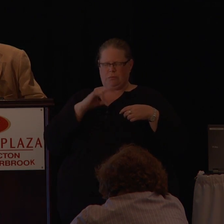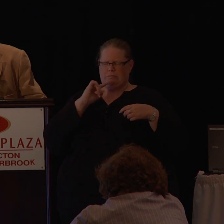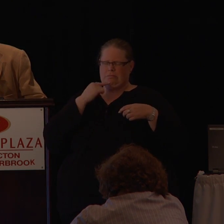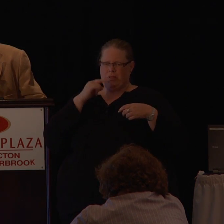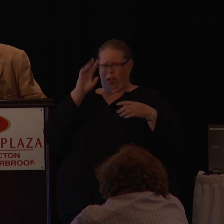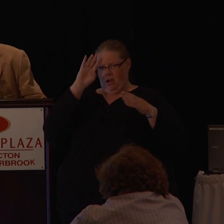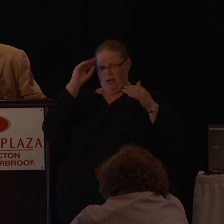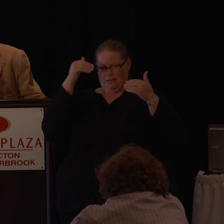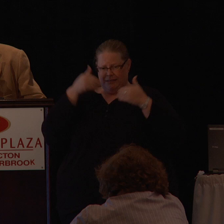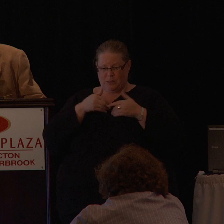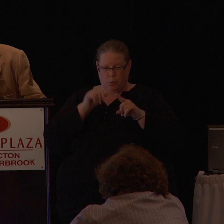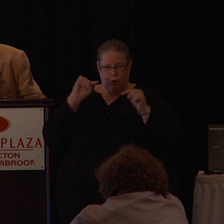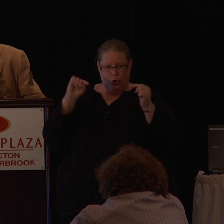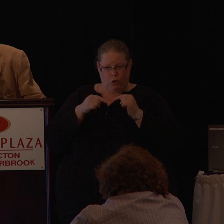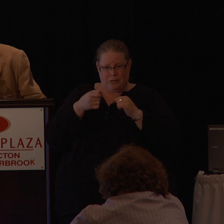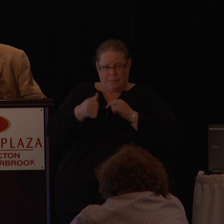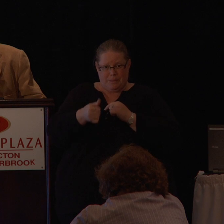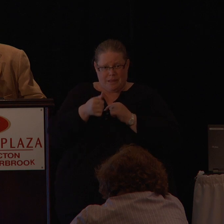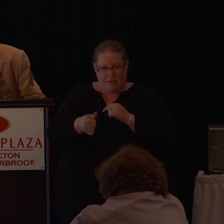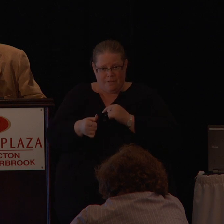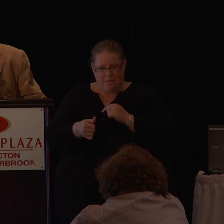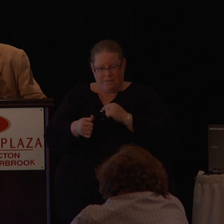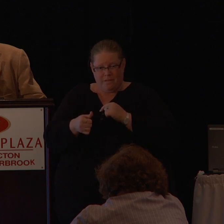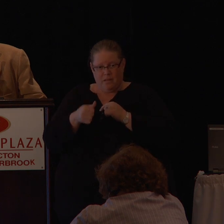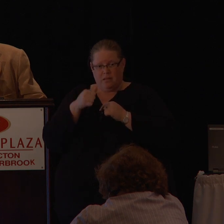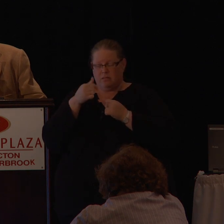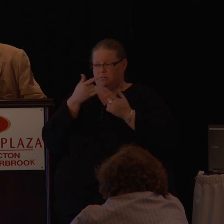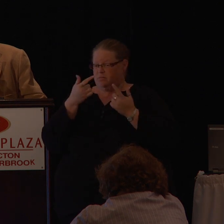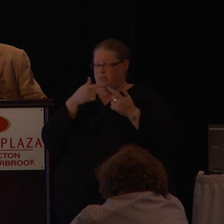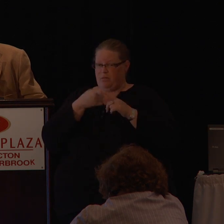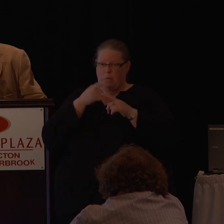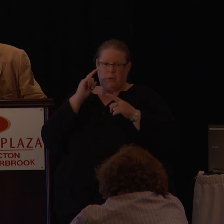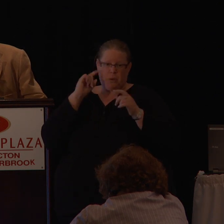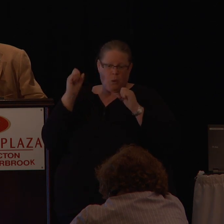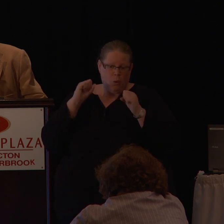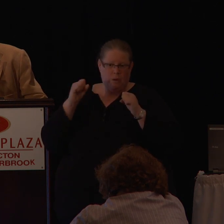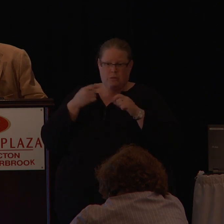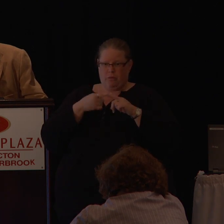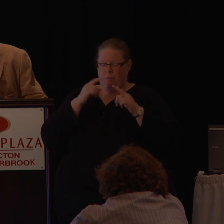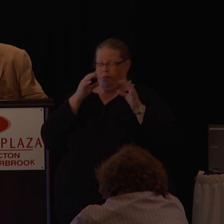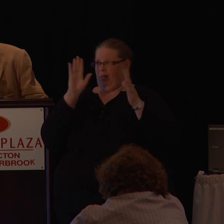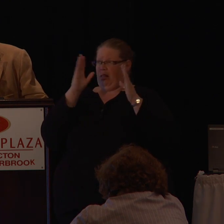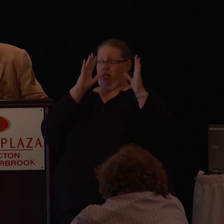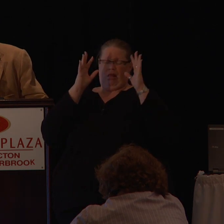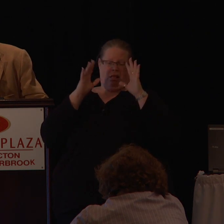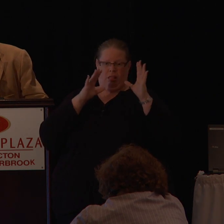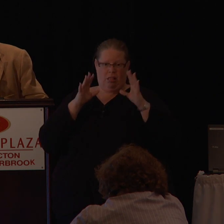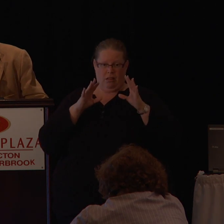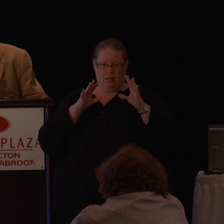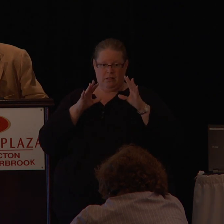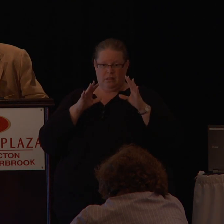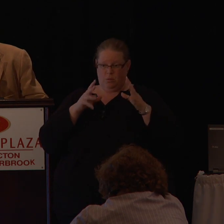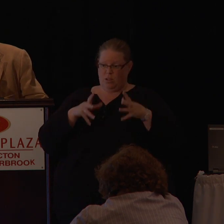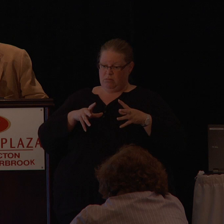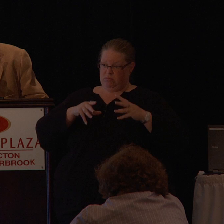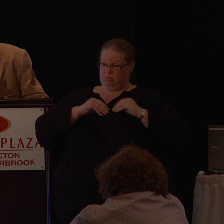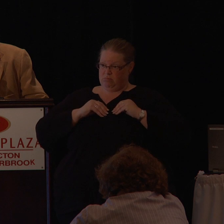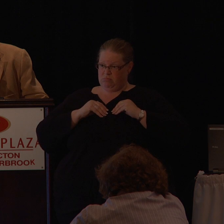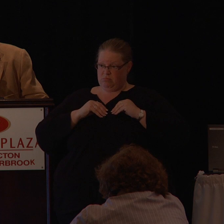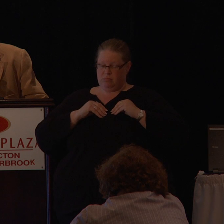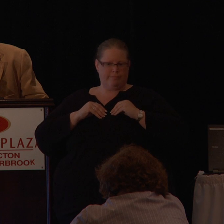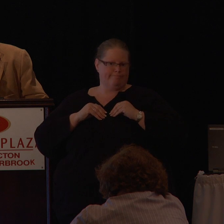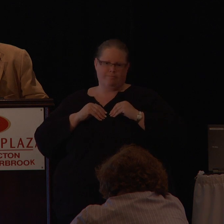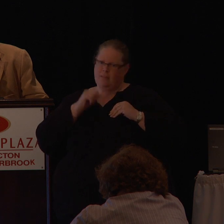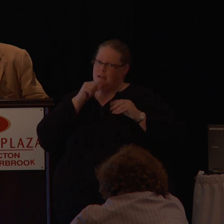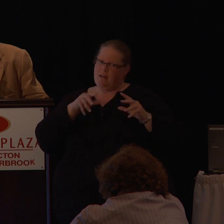himself because of where they've been placed in the classroom, you can't ignore that, and you can't swallow the Kool-Aid.